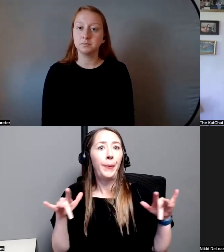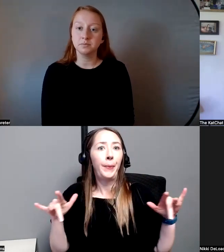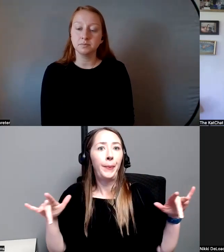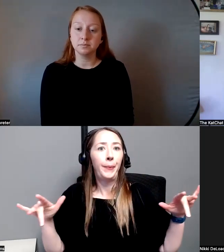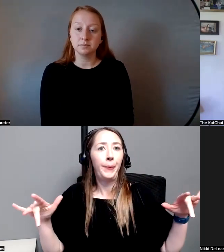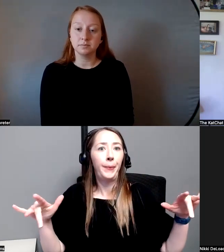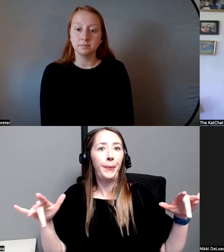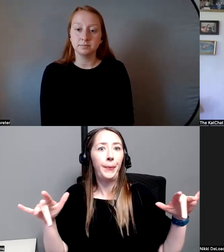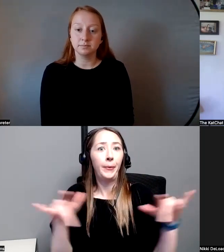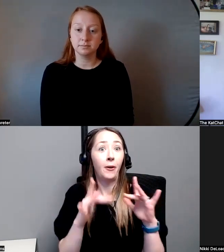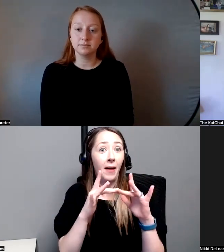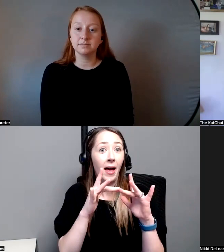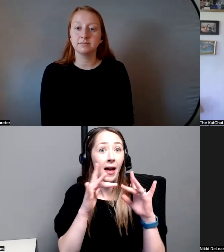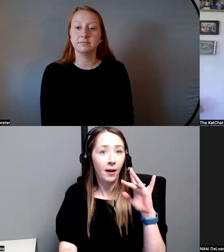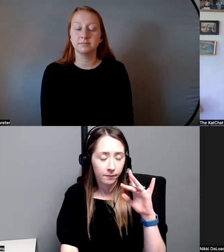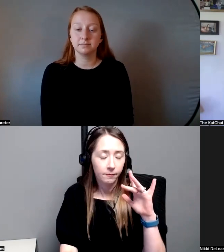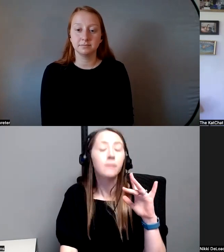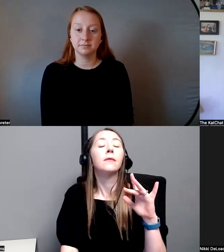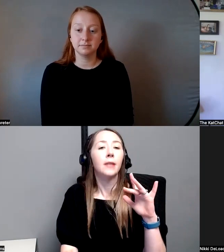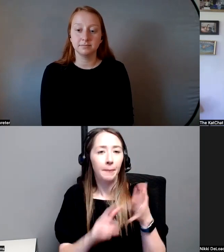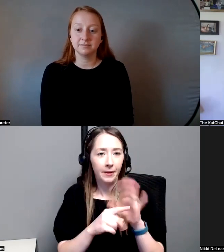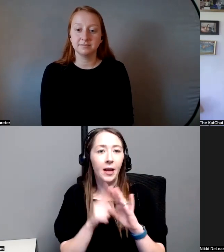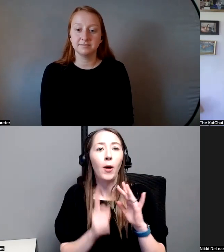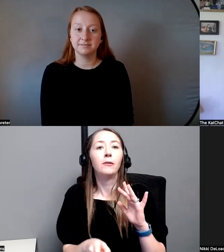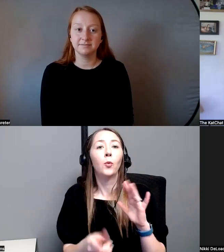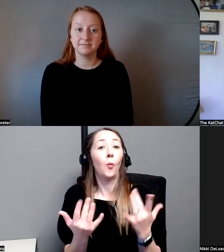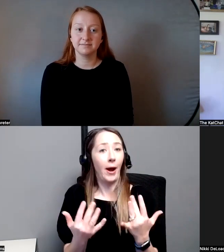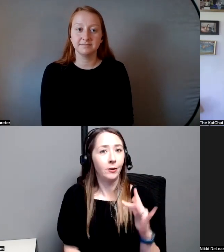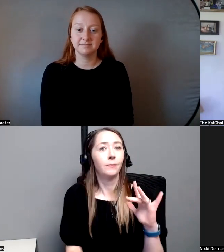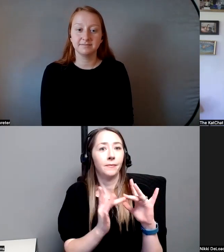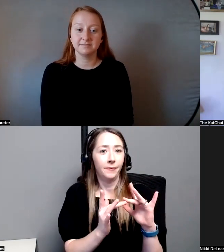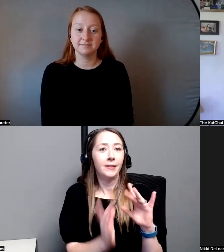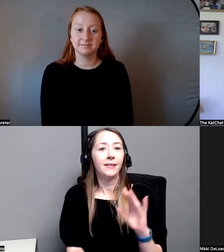out, it'll just reload and put us back on.